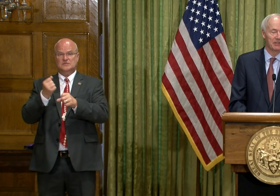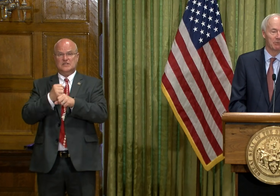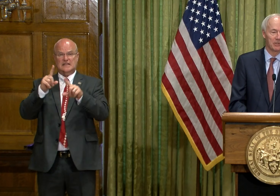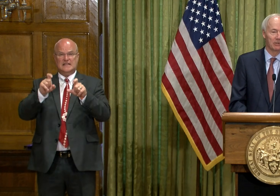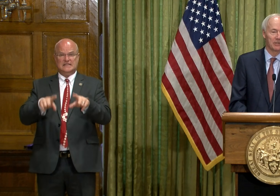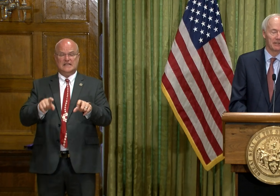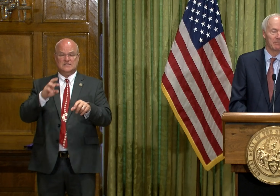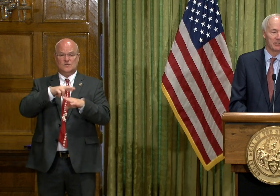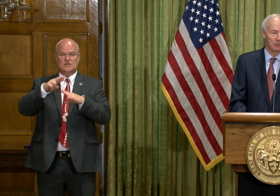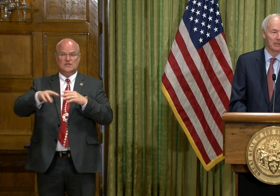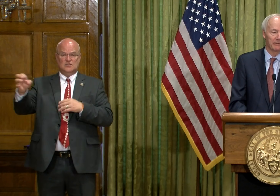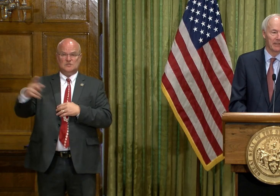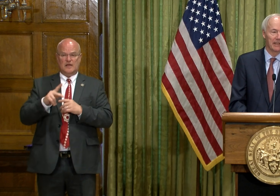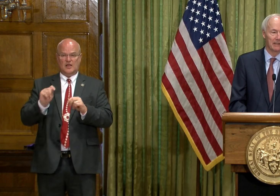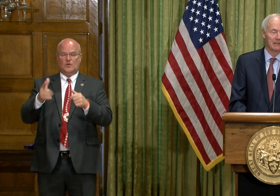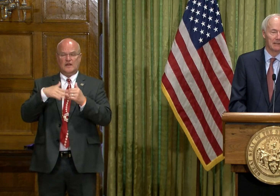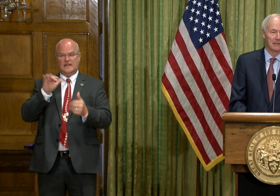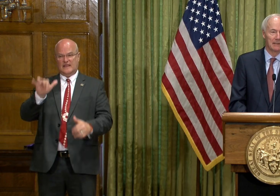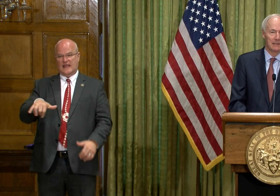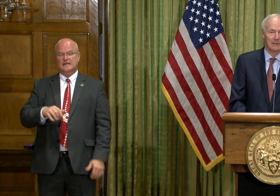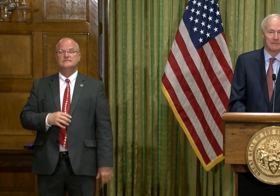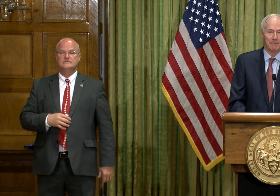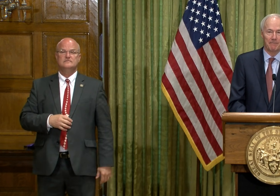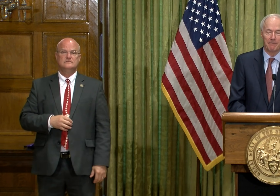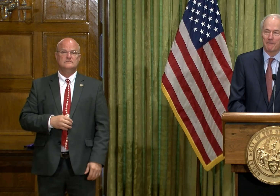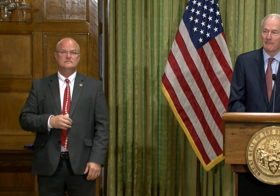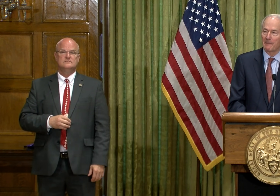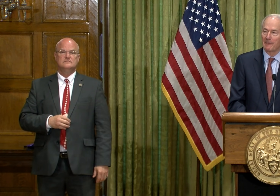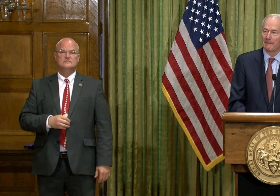the testing results in much quicker than that.